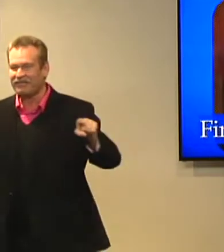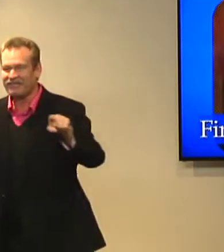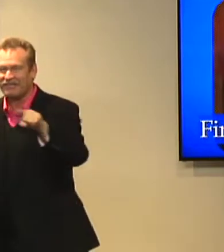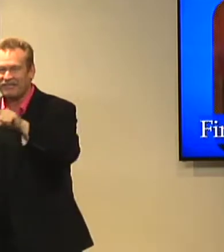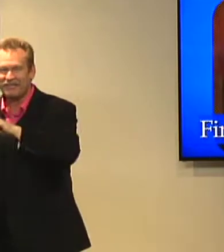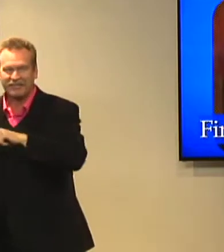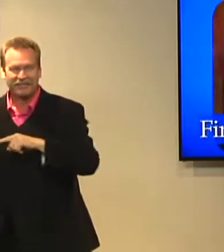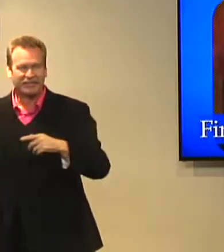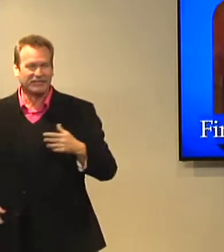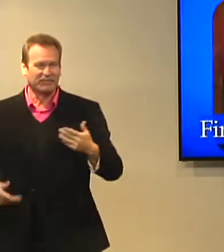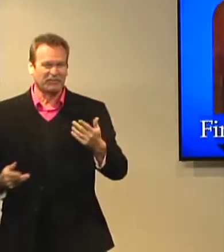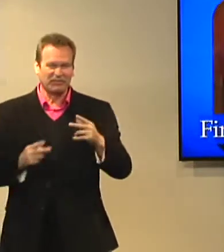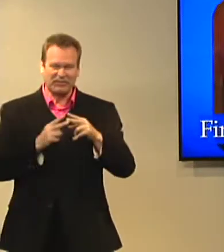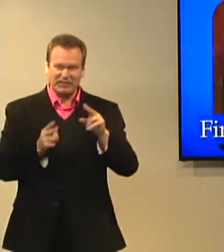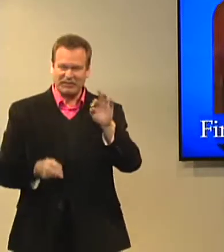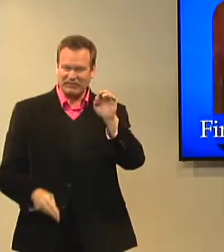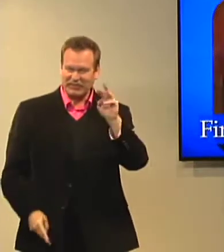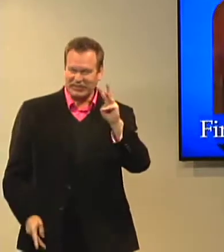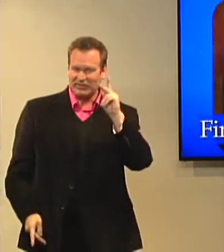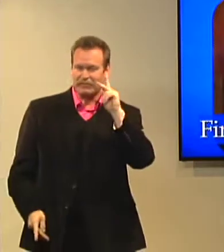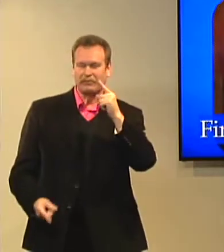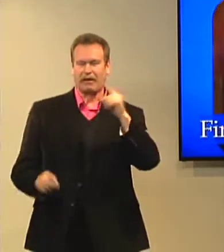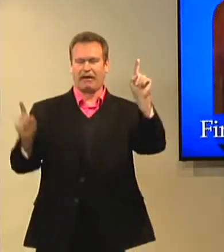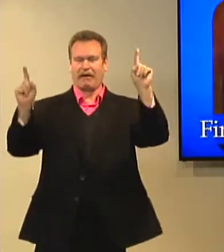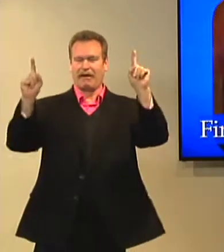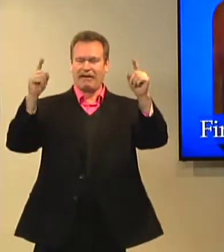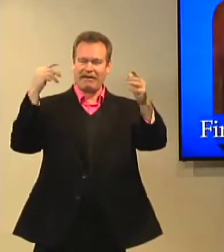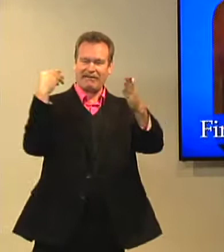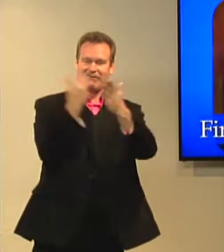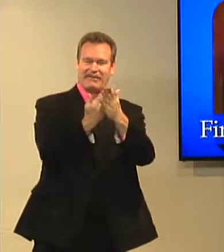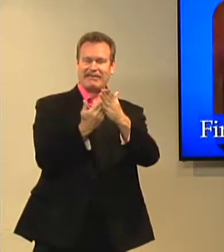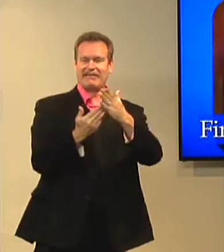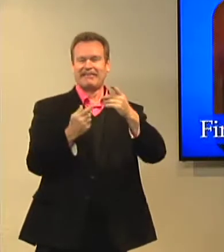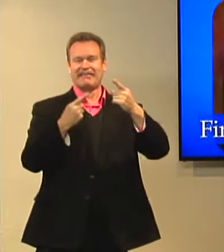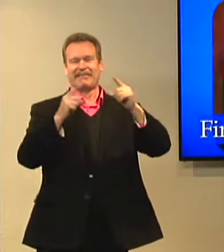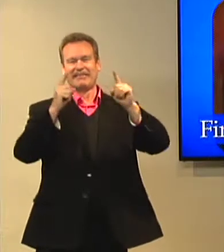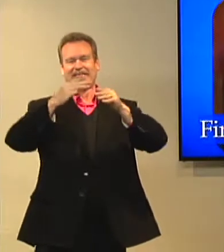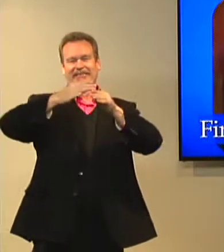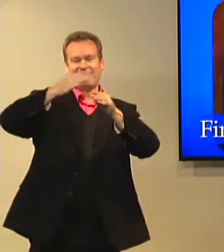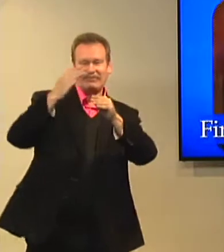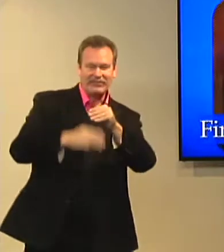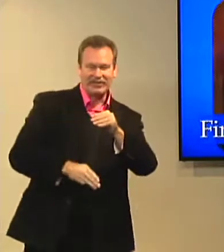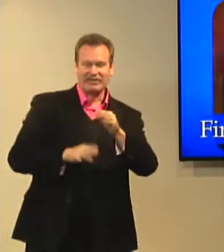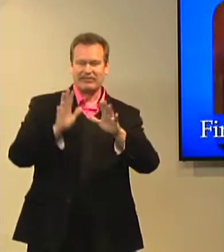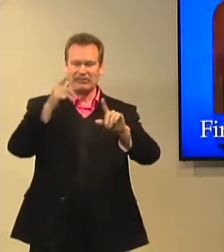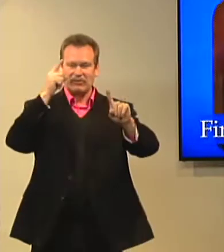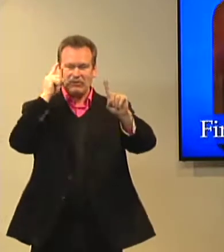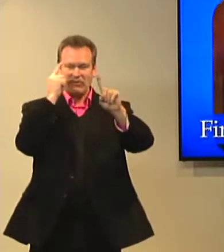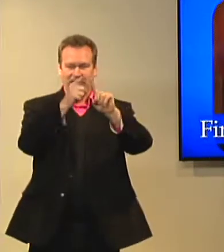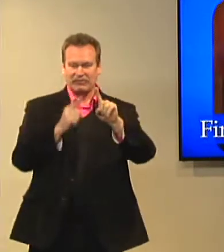How many of you can say, like, I have arrived at my goal. I have completed what I set out to